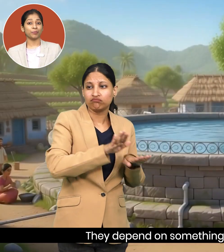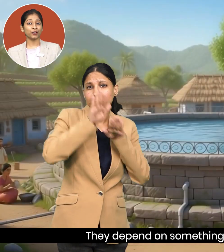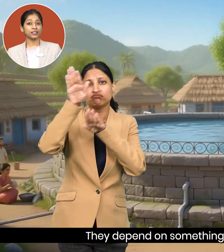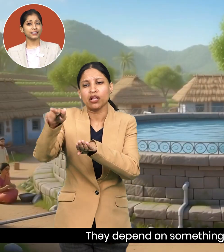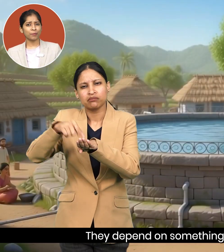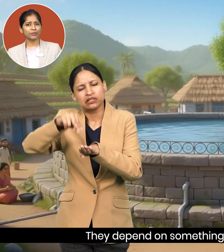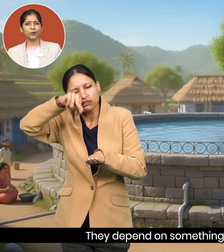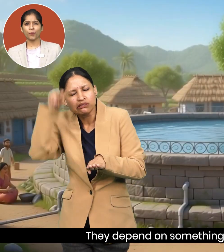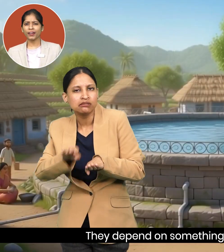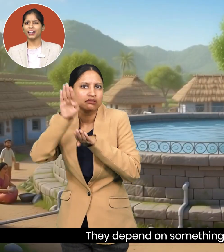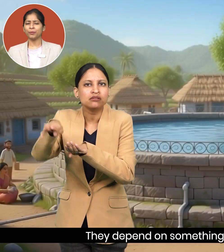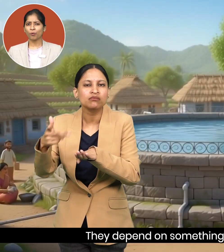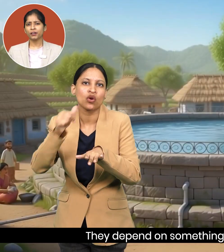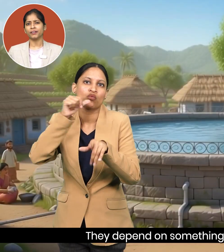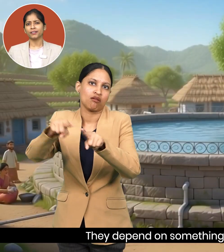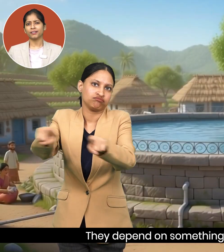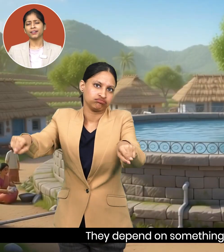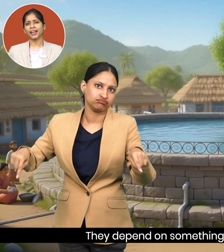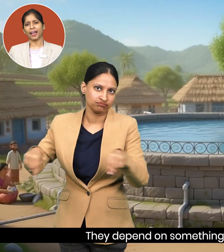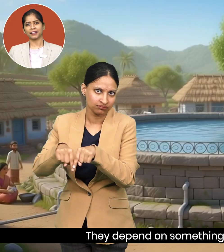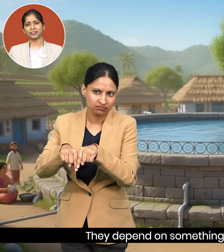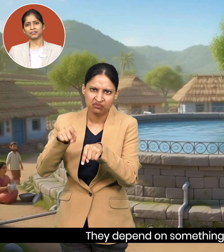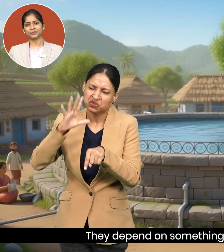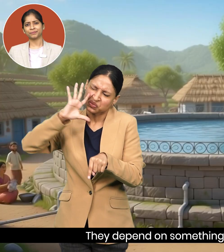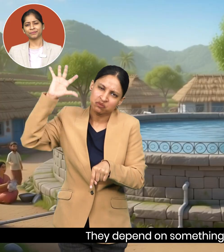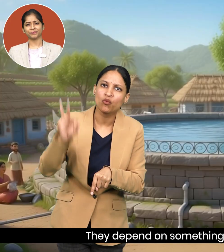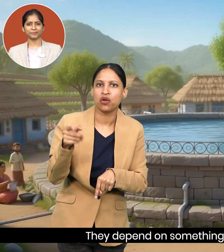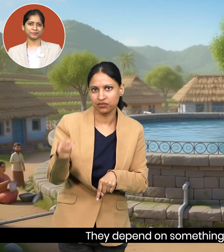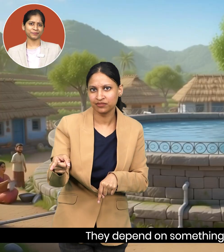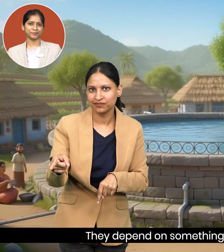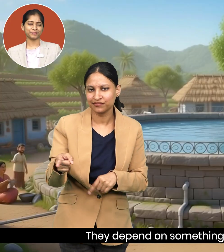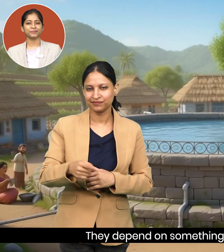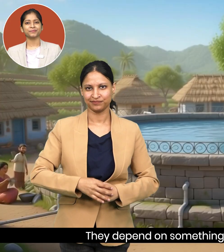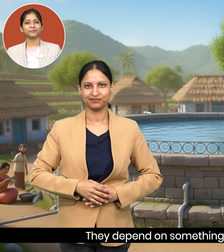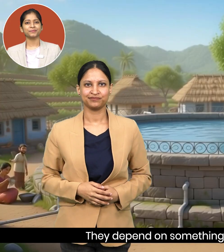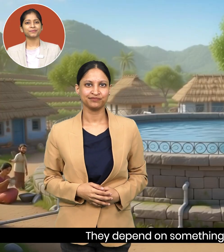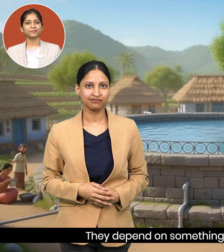They depend on something very important, a tank.